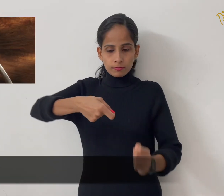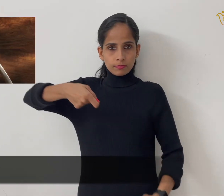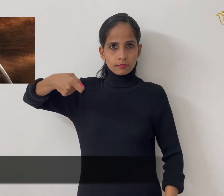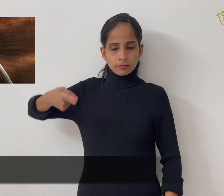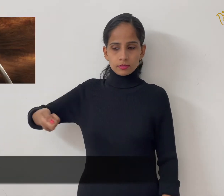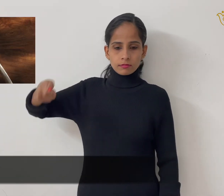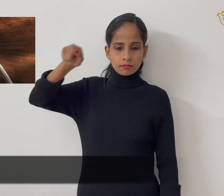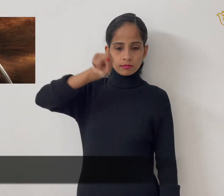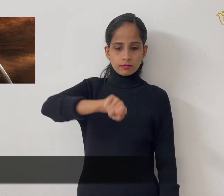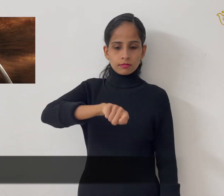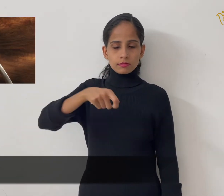Ladle.